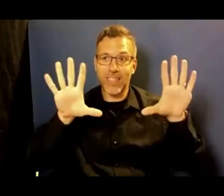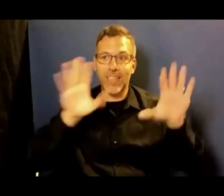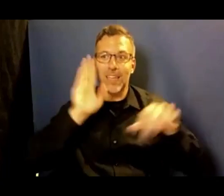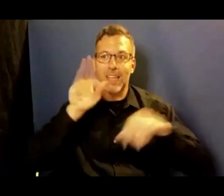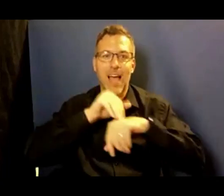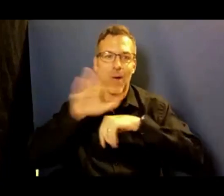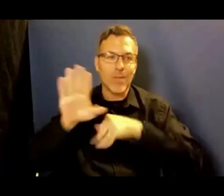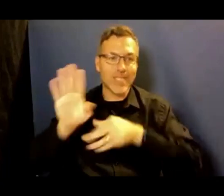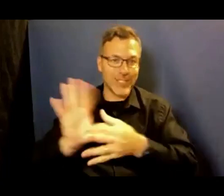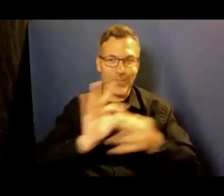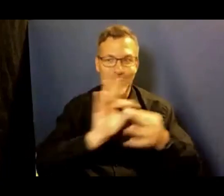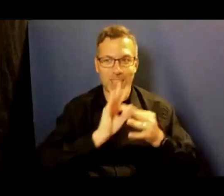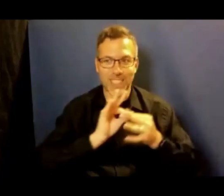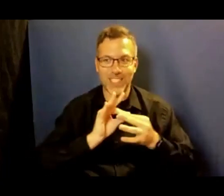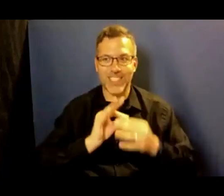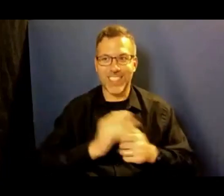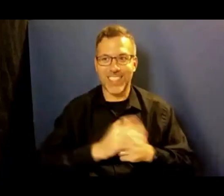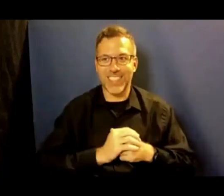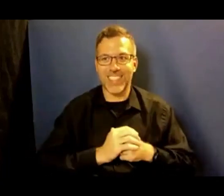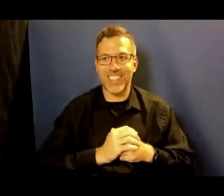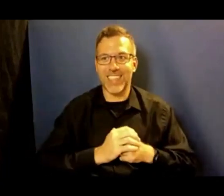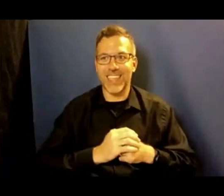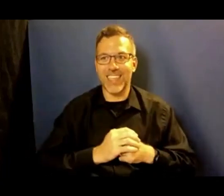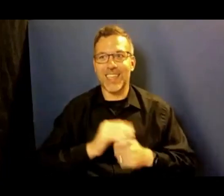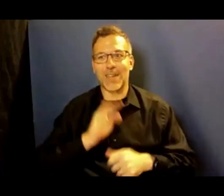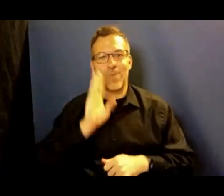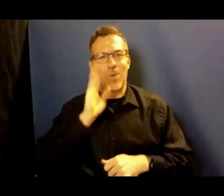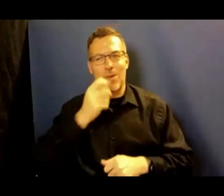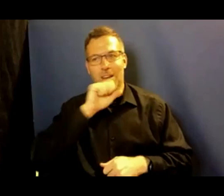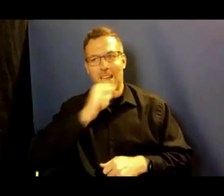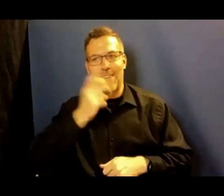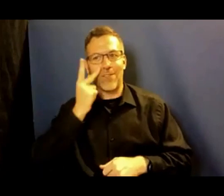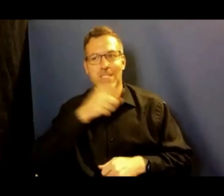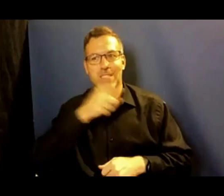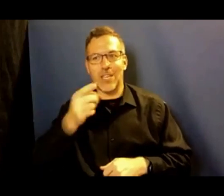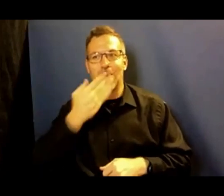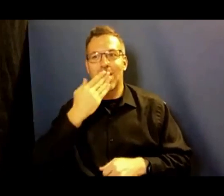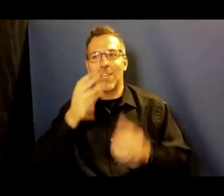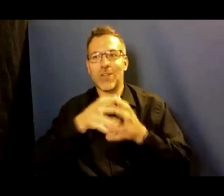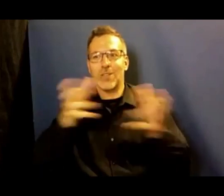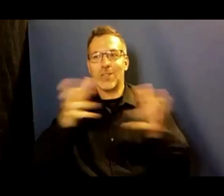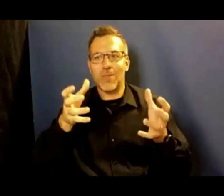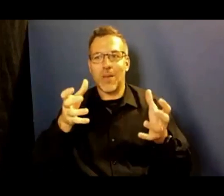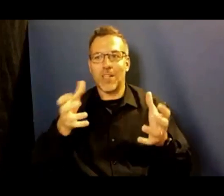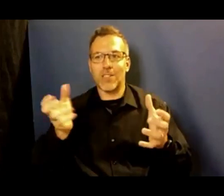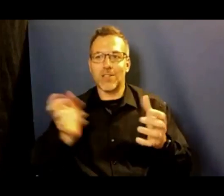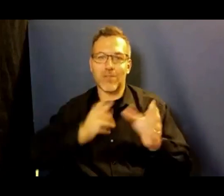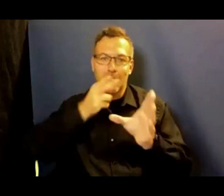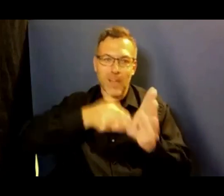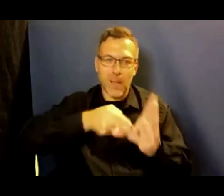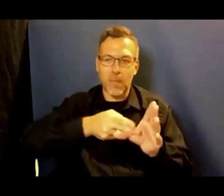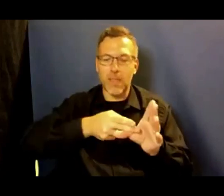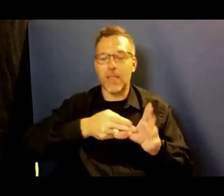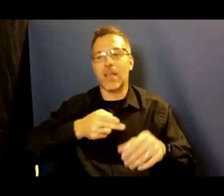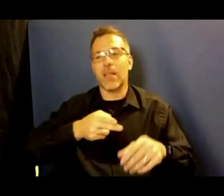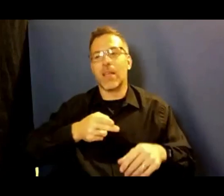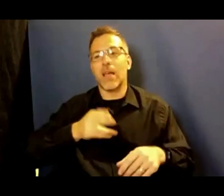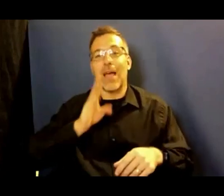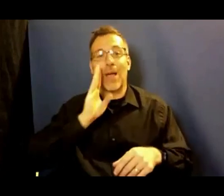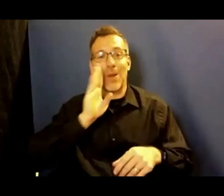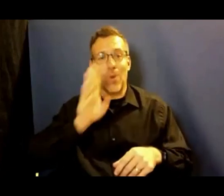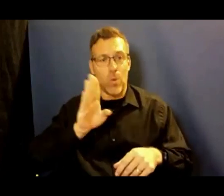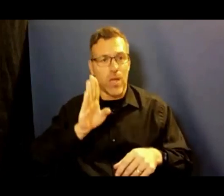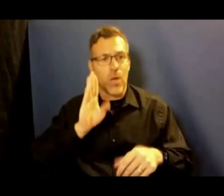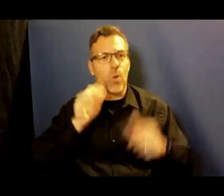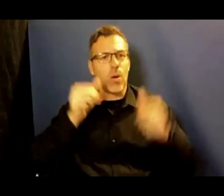can do that. But we would love to see you. Thank you so much for coming, for being here. And we will be posting